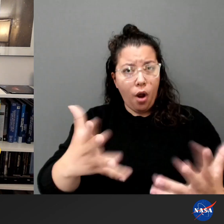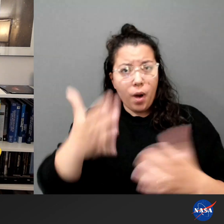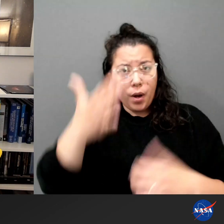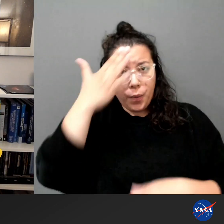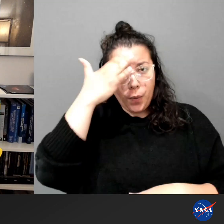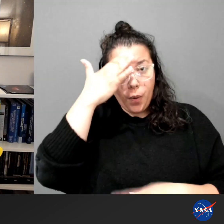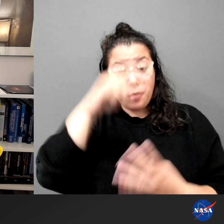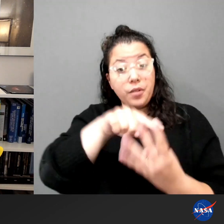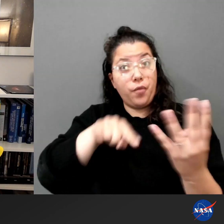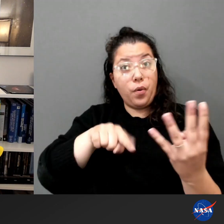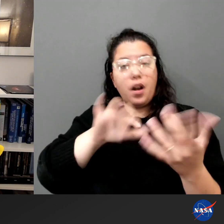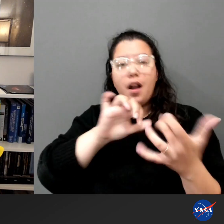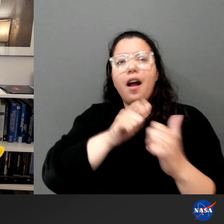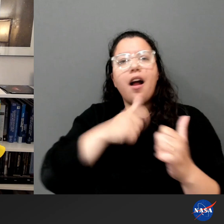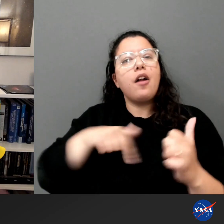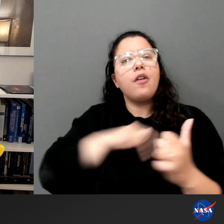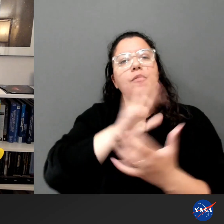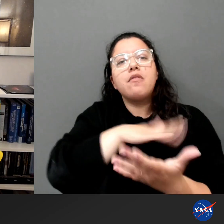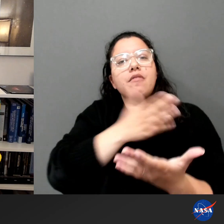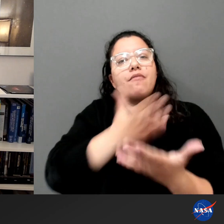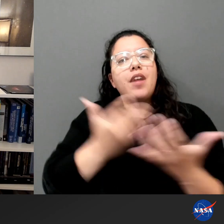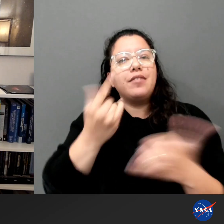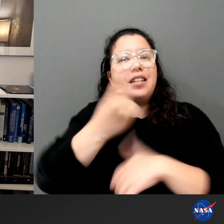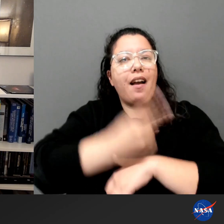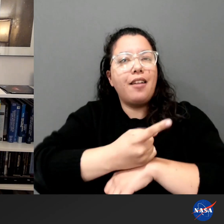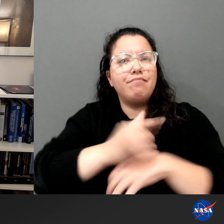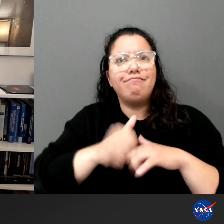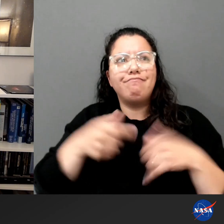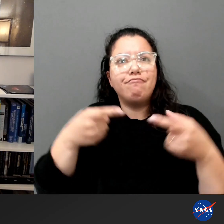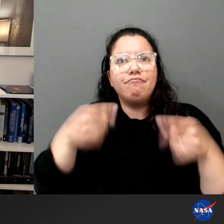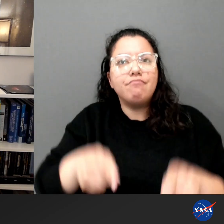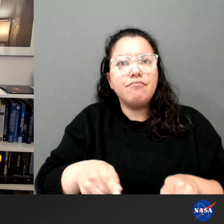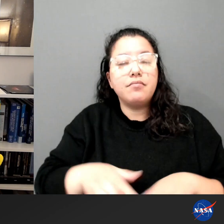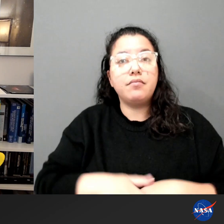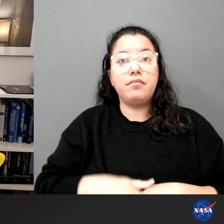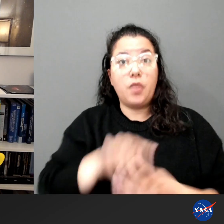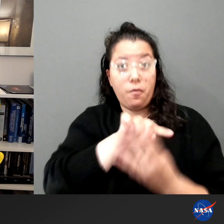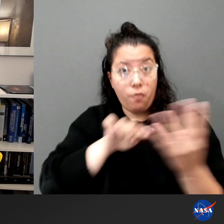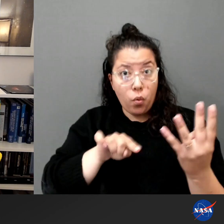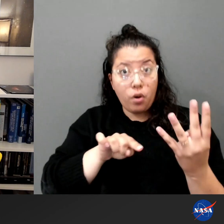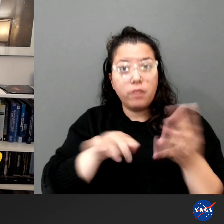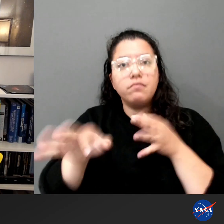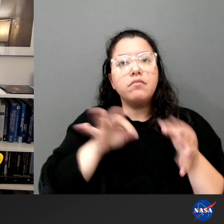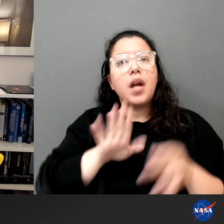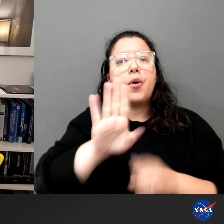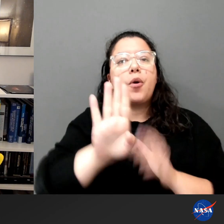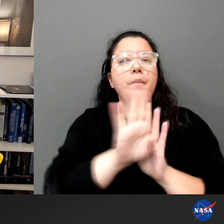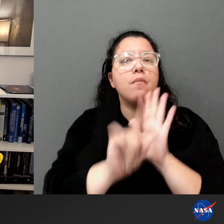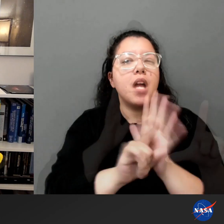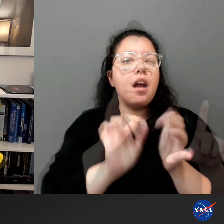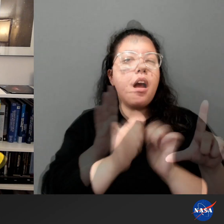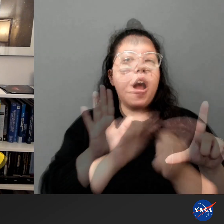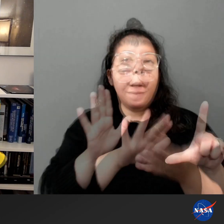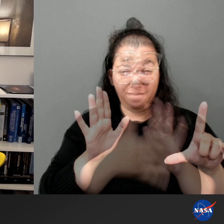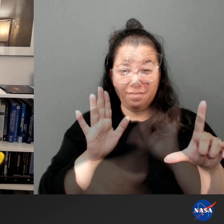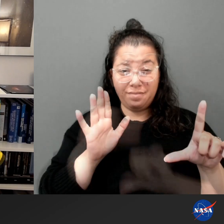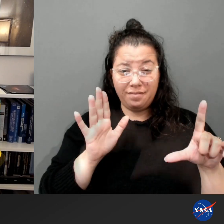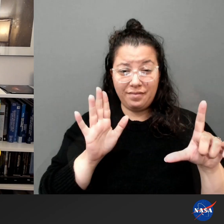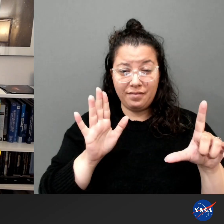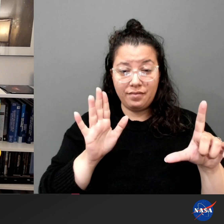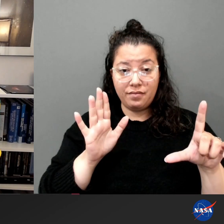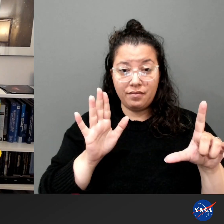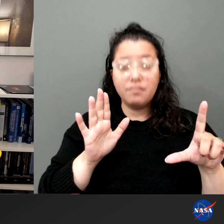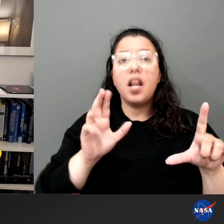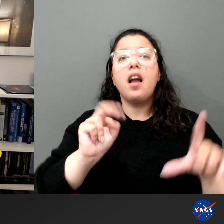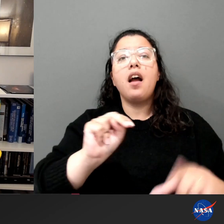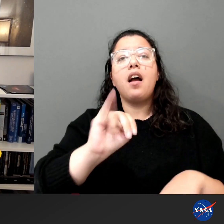to where we are today. For example, you can talk about how you became a scientist and what did that path look like? Nicole, why don't